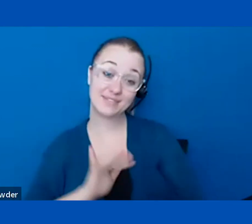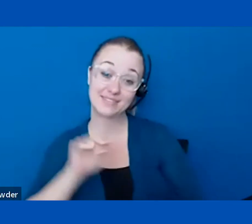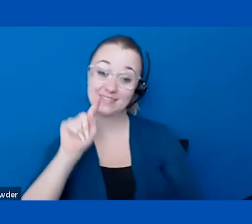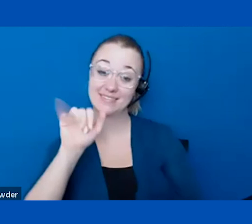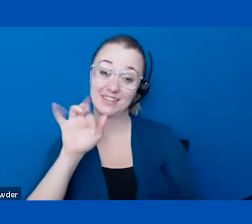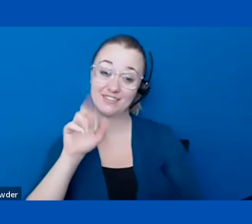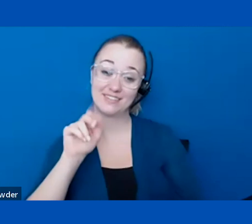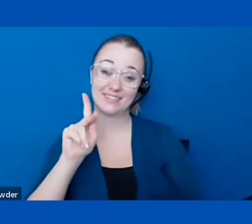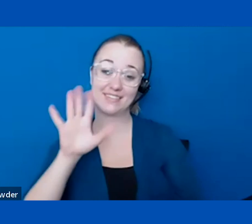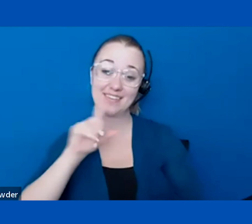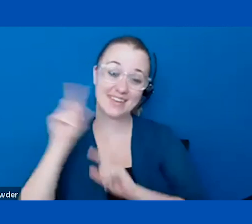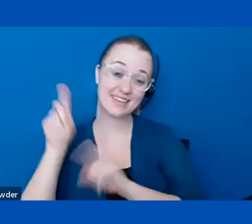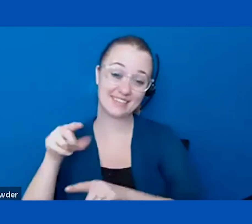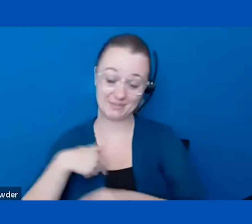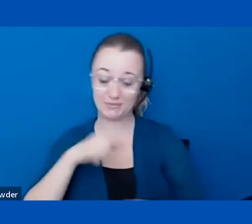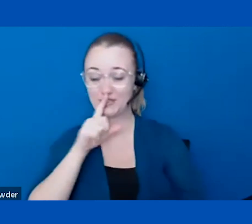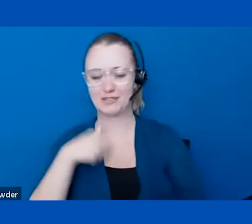about it.